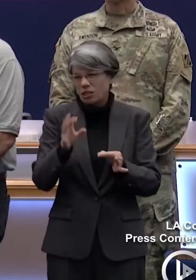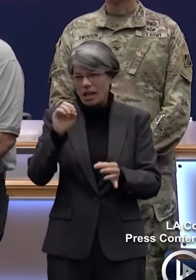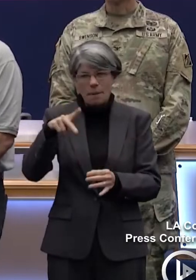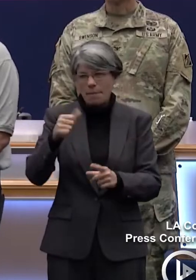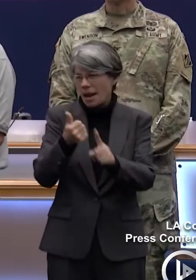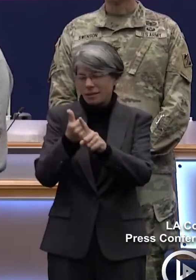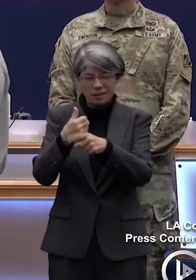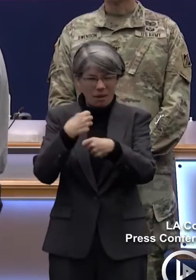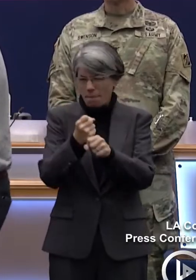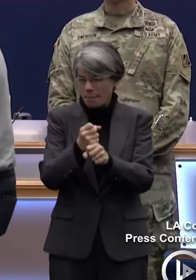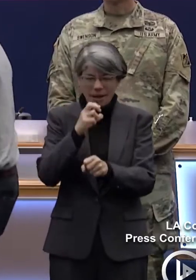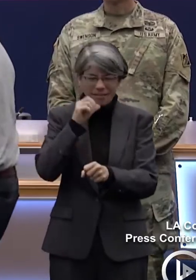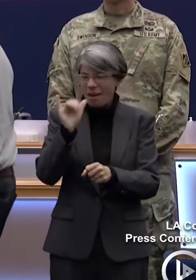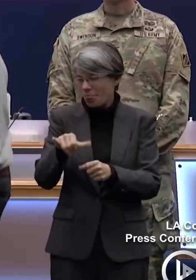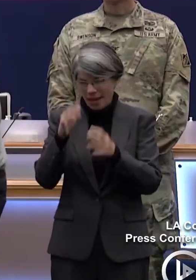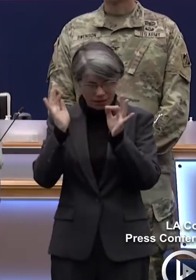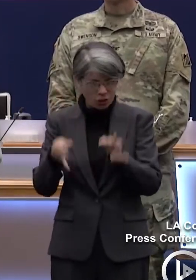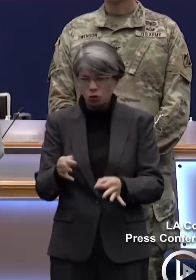making.